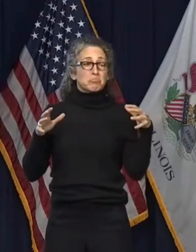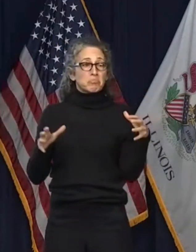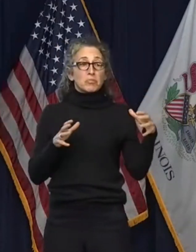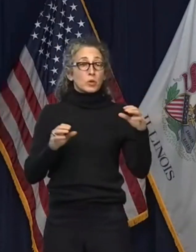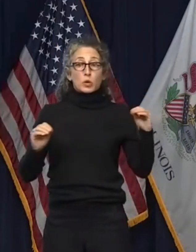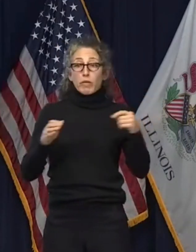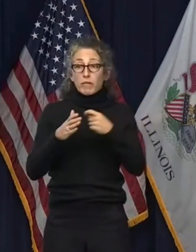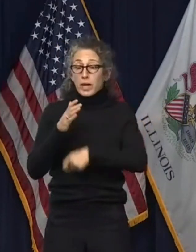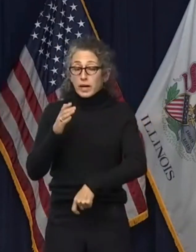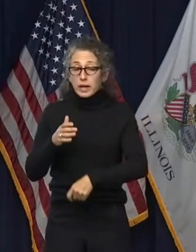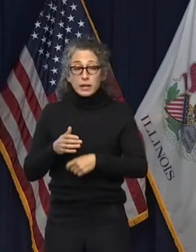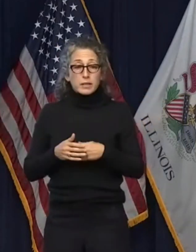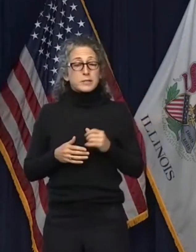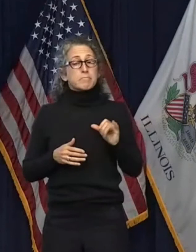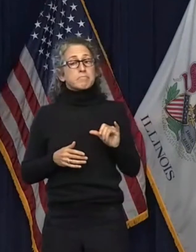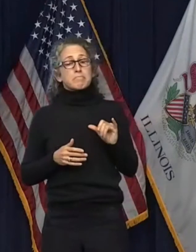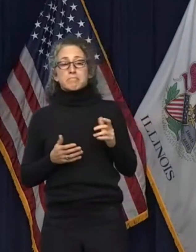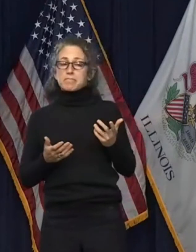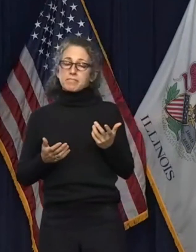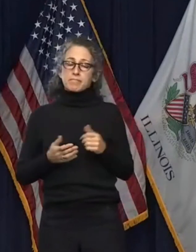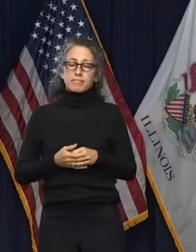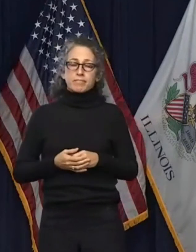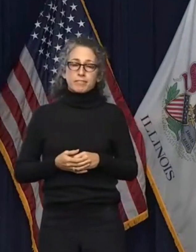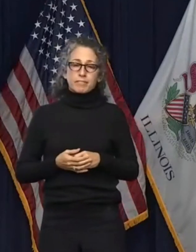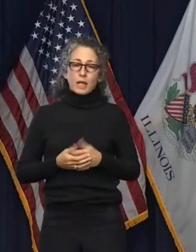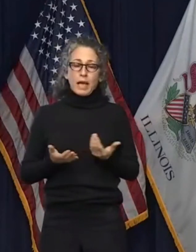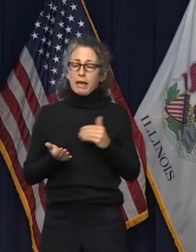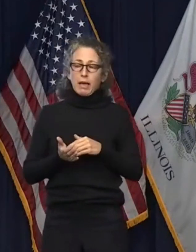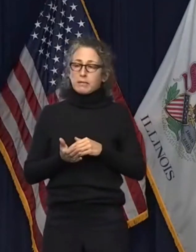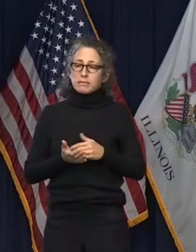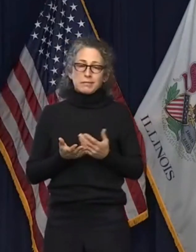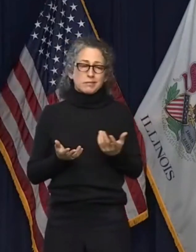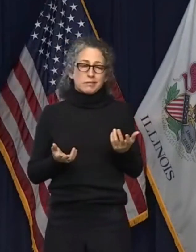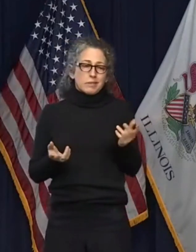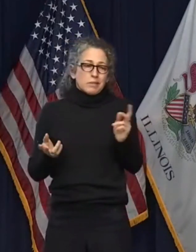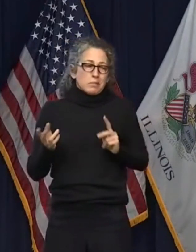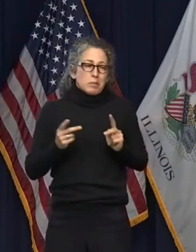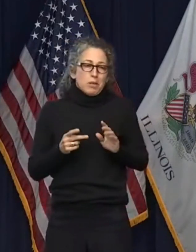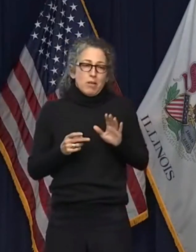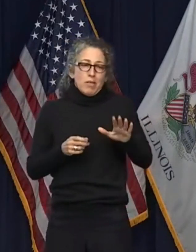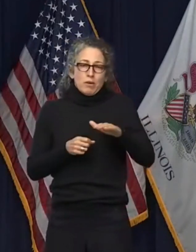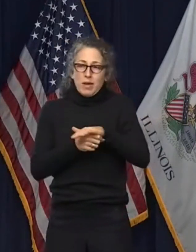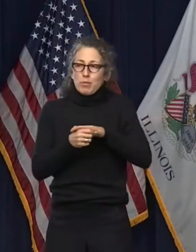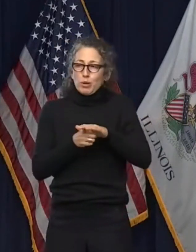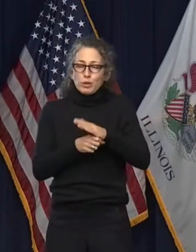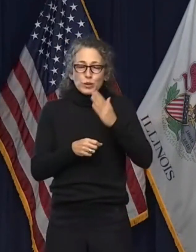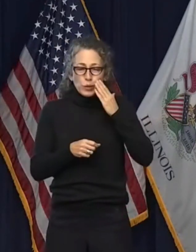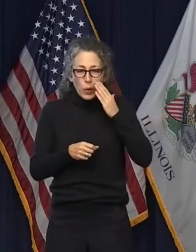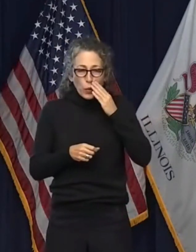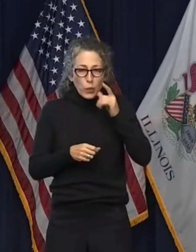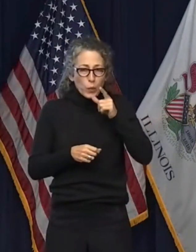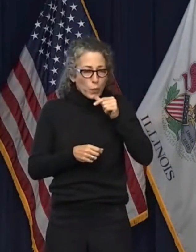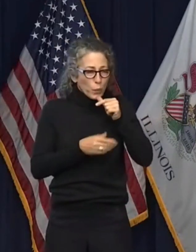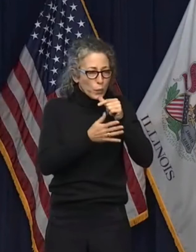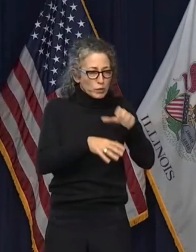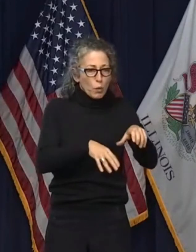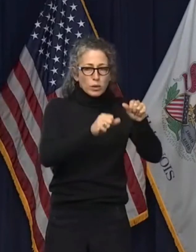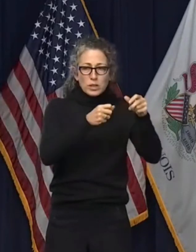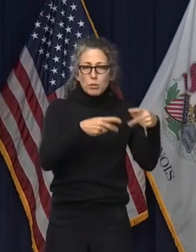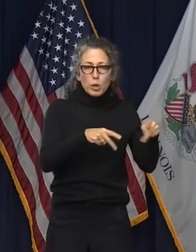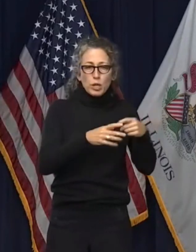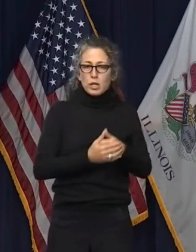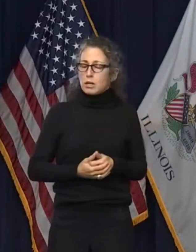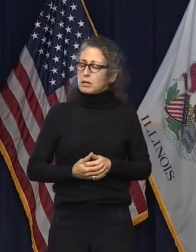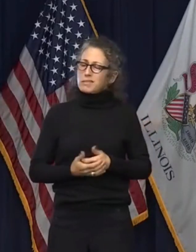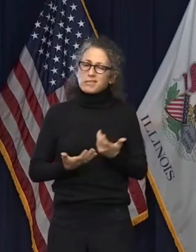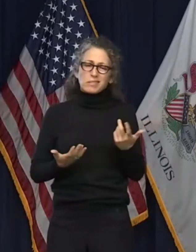fined. I think, once again, I mean, this is on them. I think people in their neighborhoods know who they are. It's a terrible way to